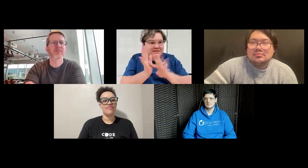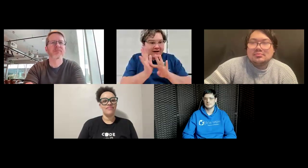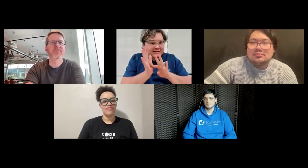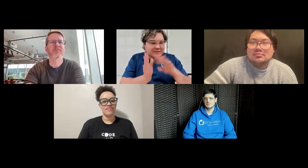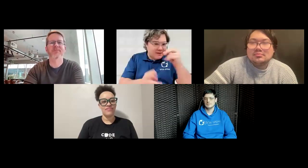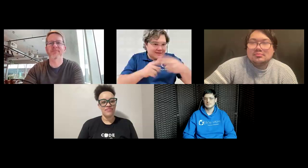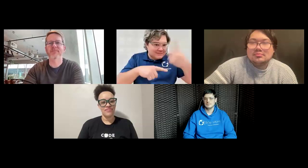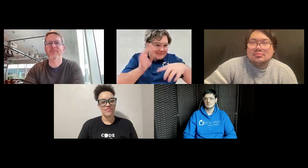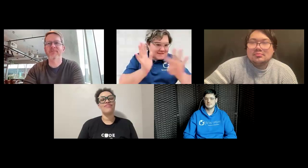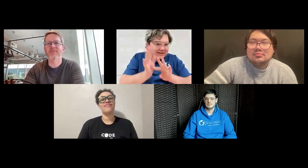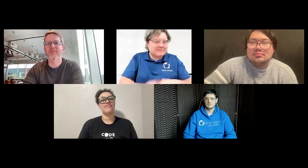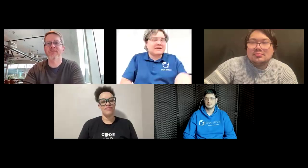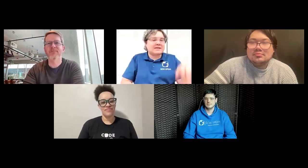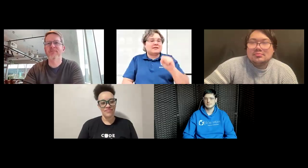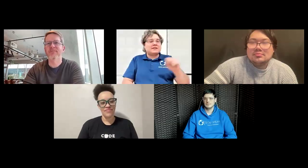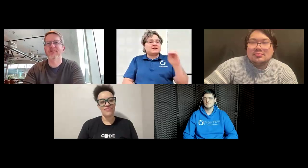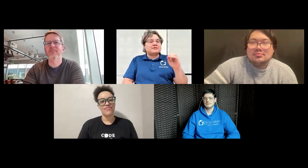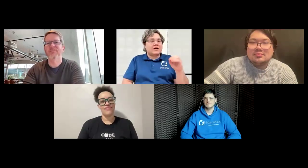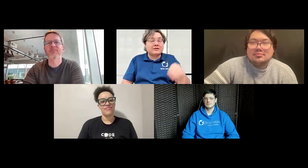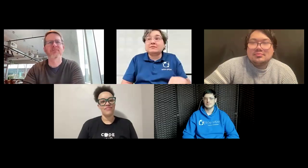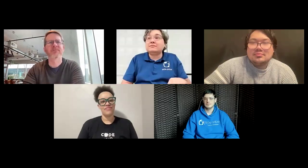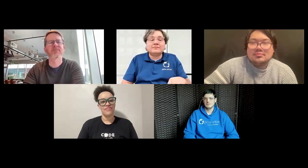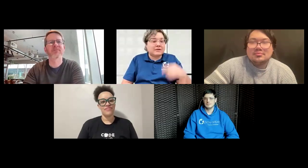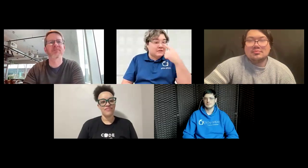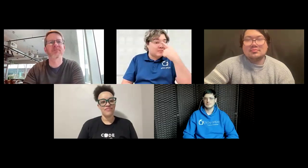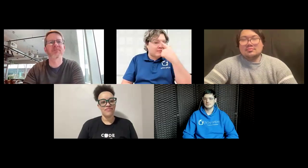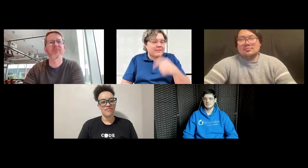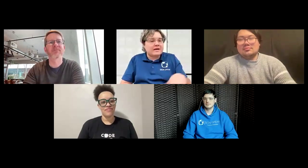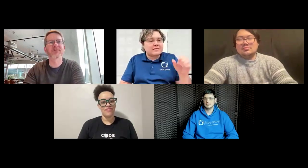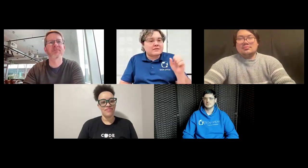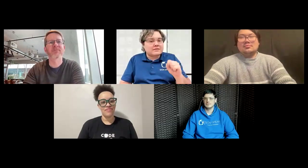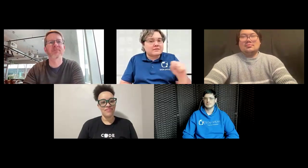ScienceSpeak. This is our sign for ScienceSpeak.